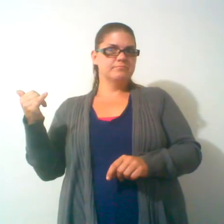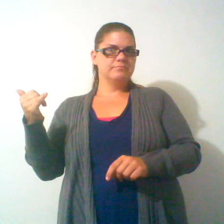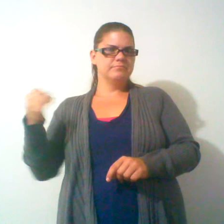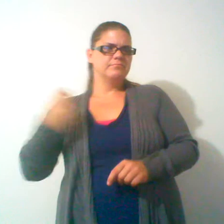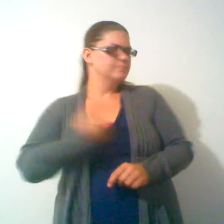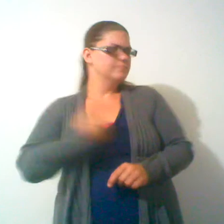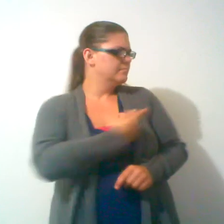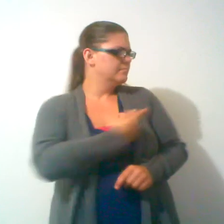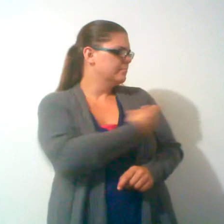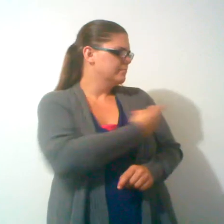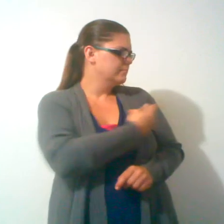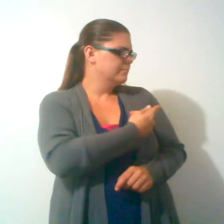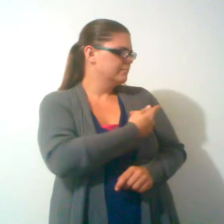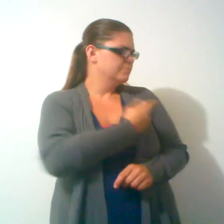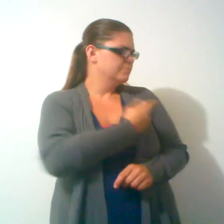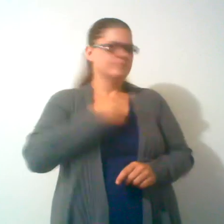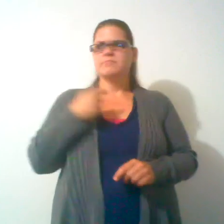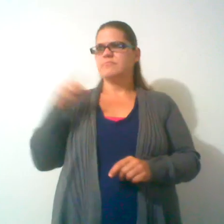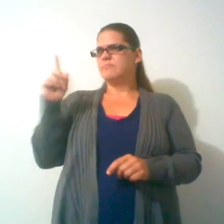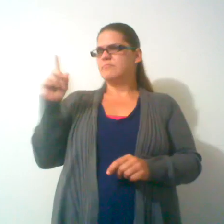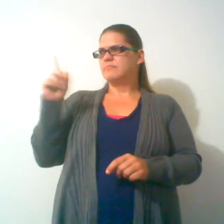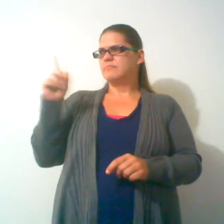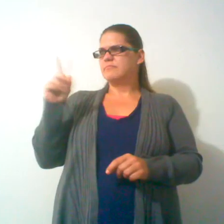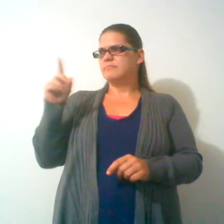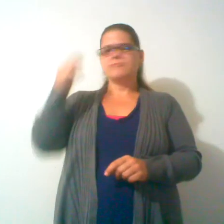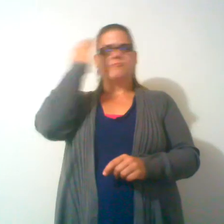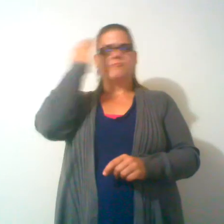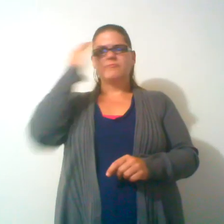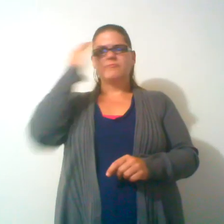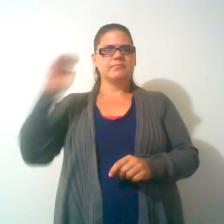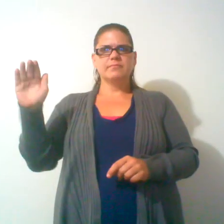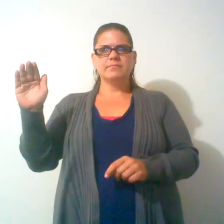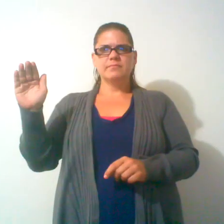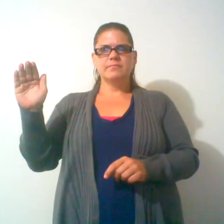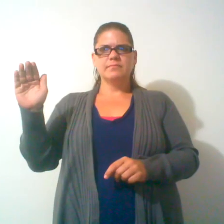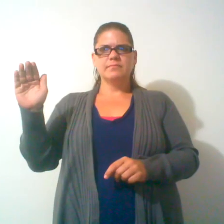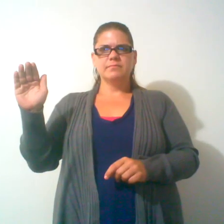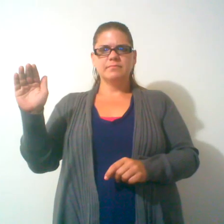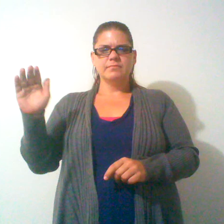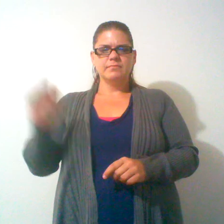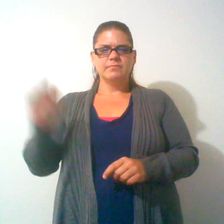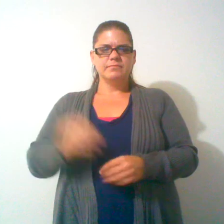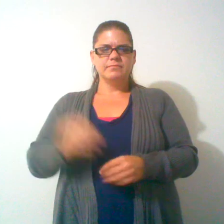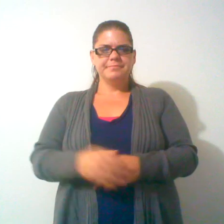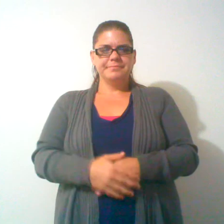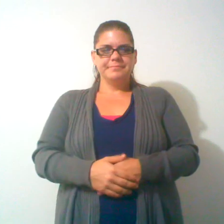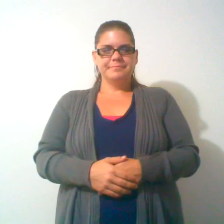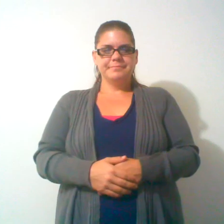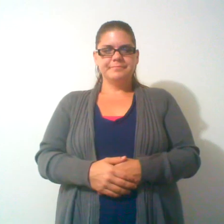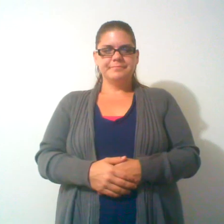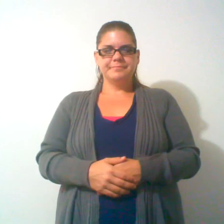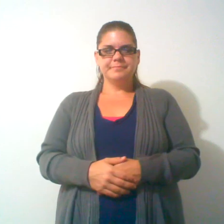I did remember, however, that we had driven across a